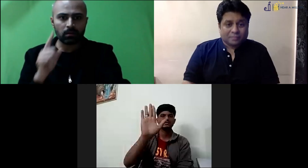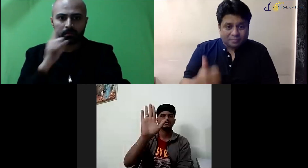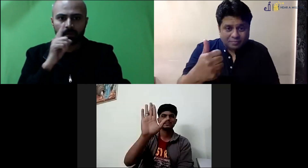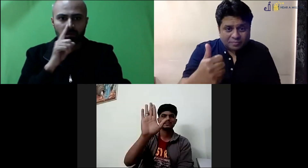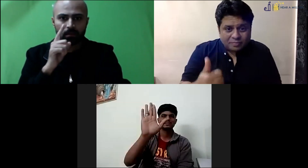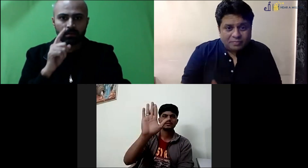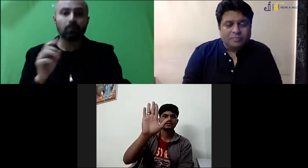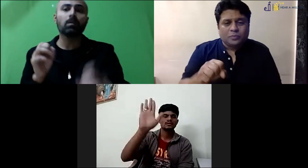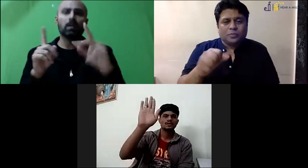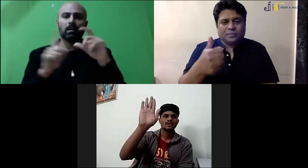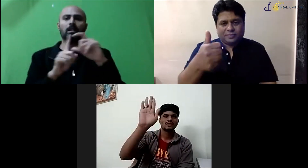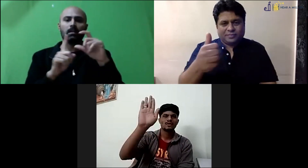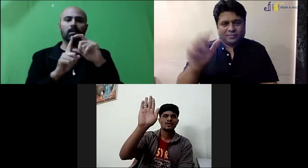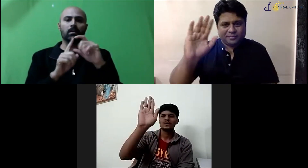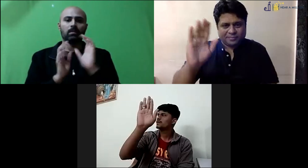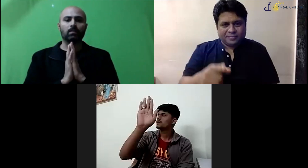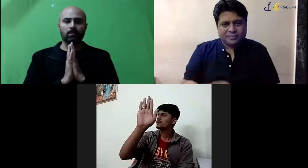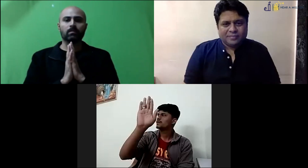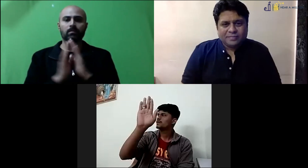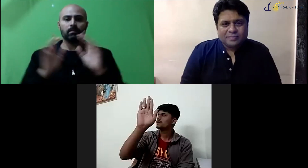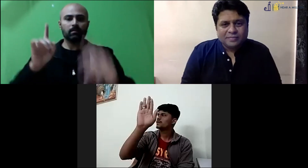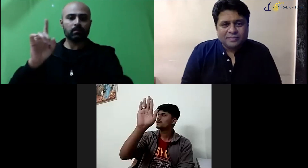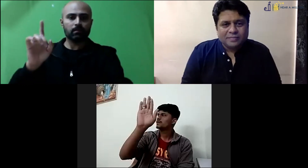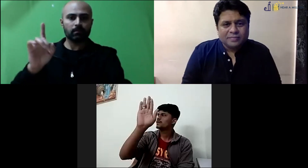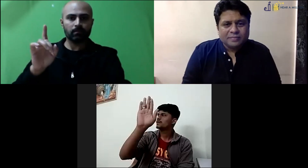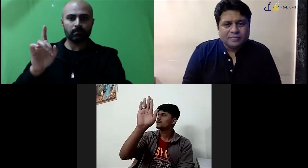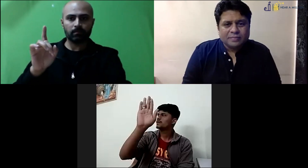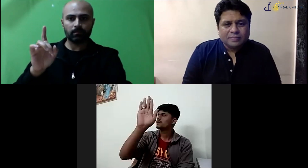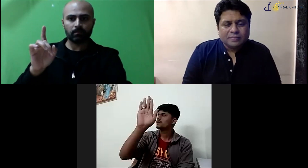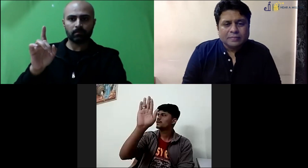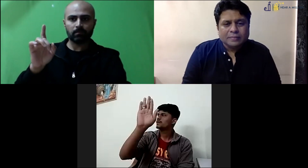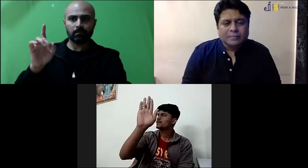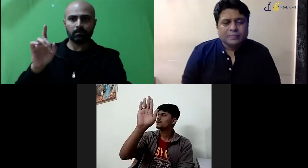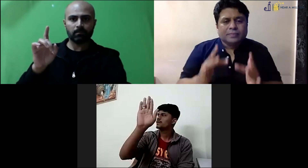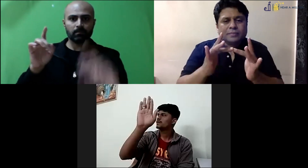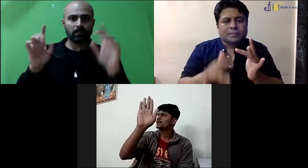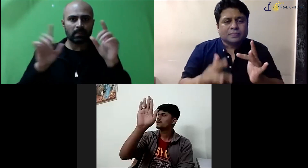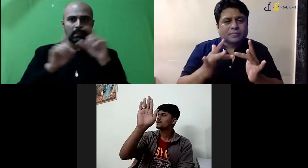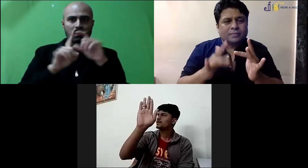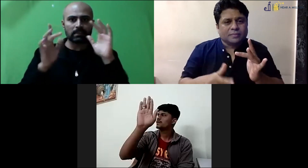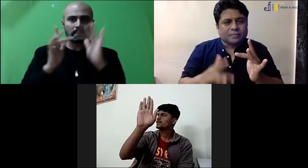We'll take Anusha. Okay, we'll take Devendra.